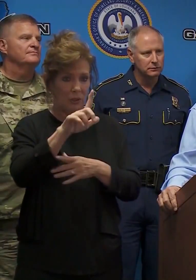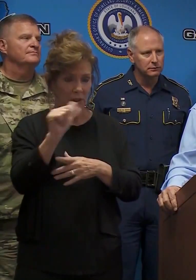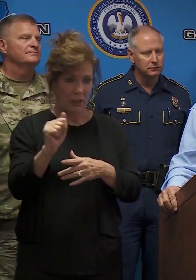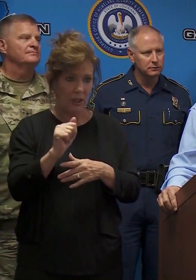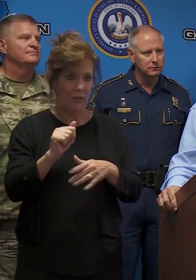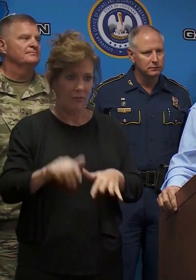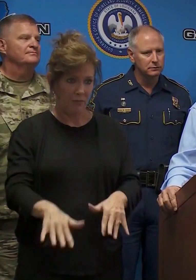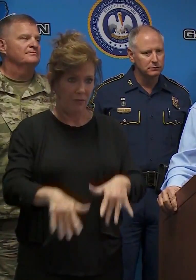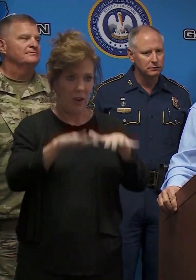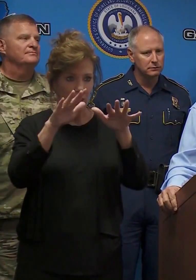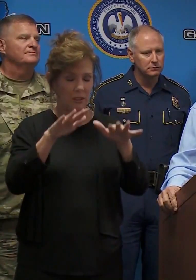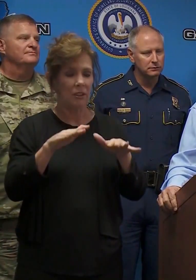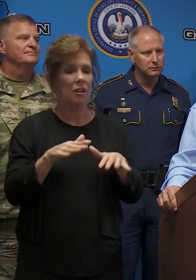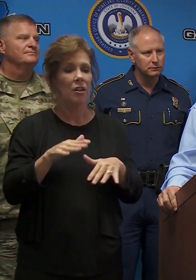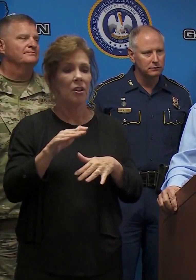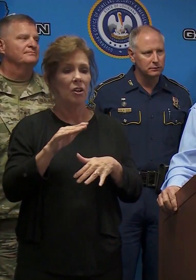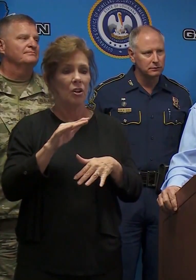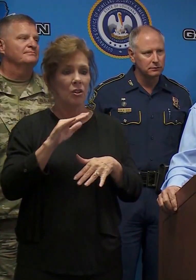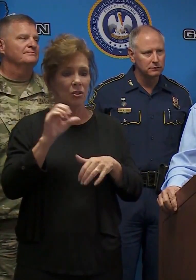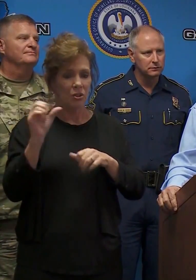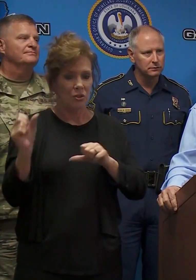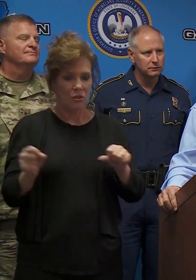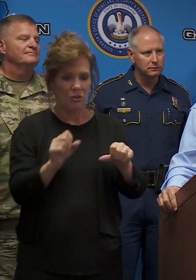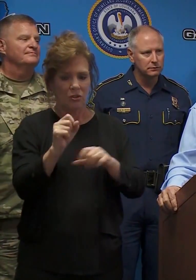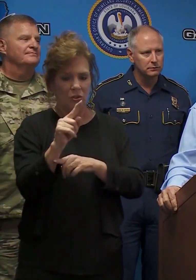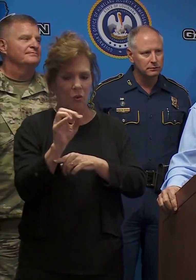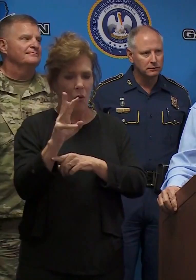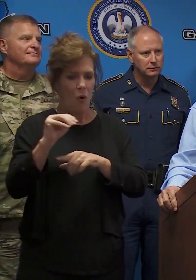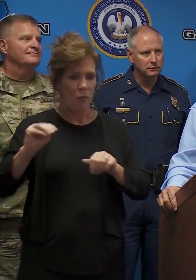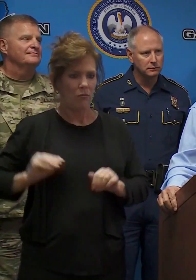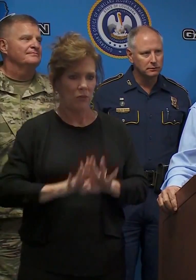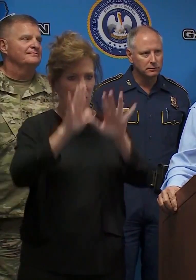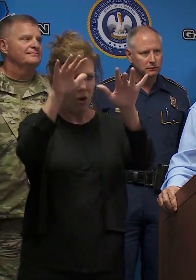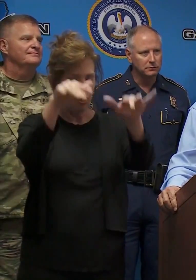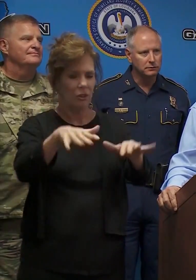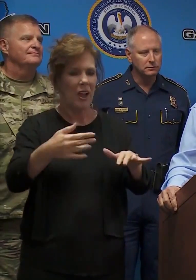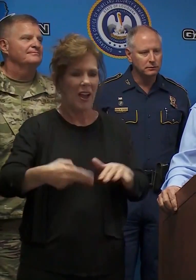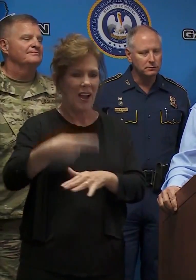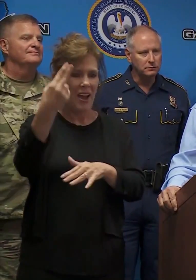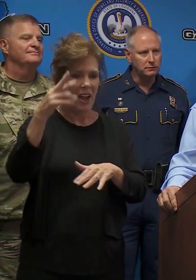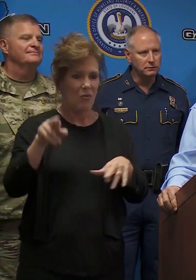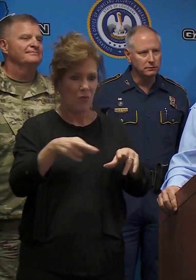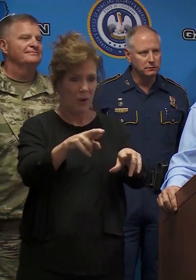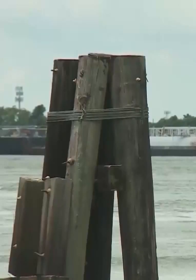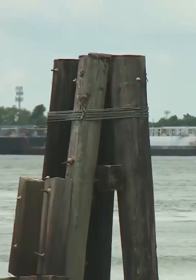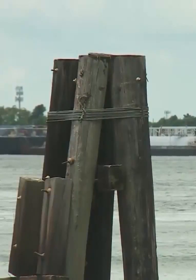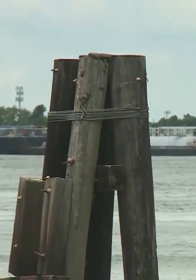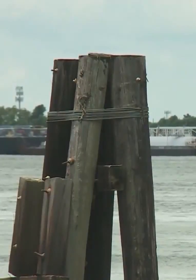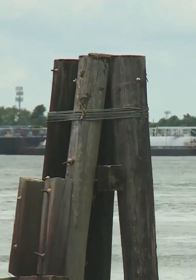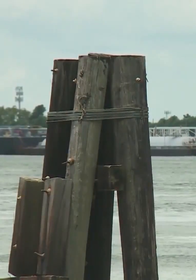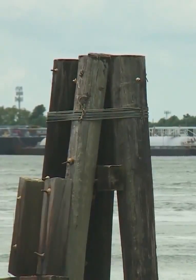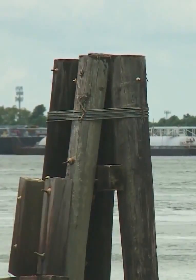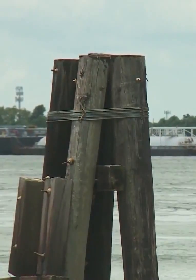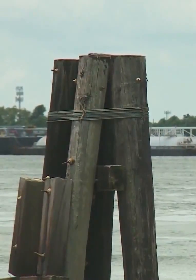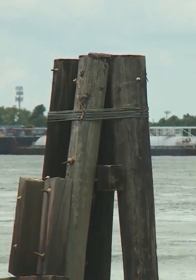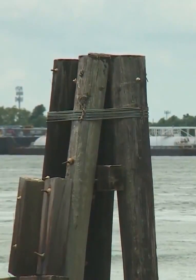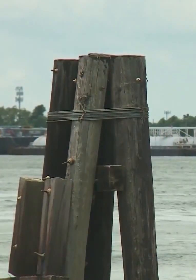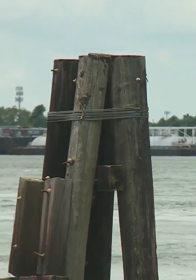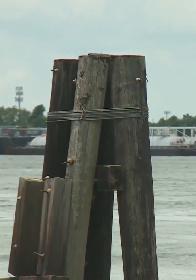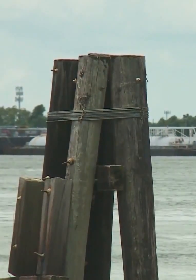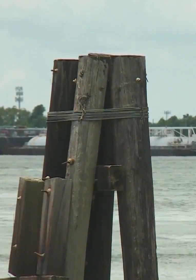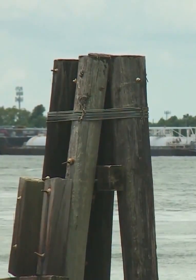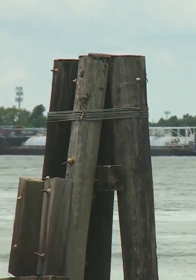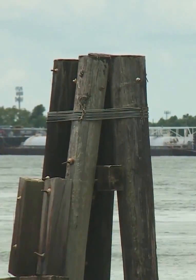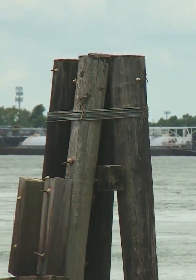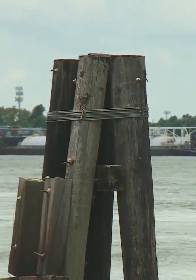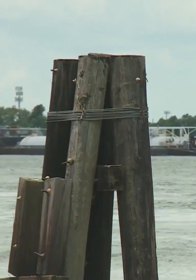storm surge, high rivers, and rain. We're gonna have all three. The Army Corps of Engineers believes